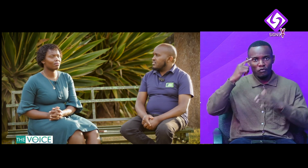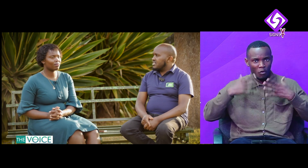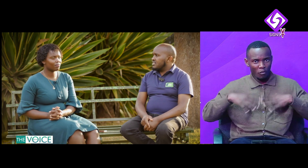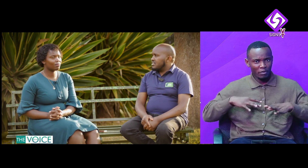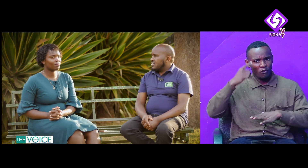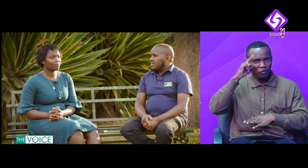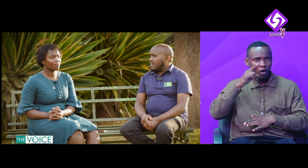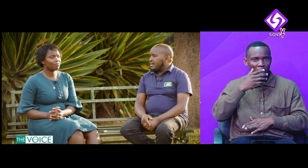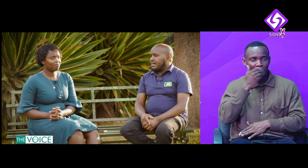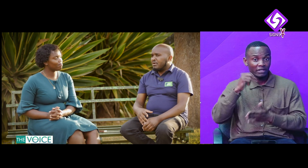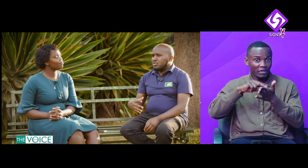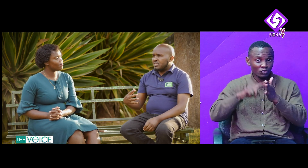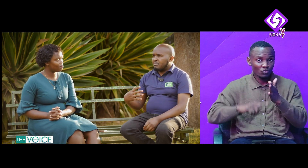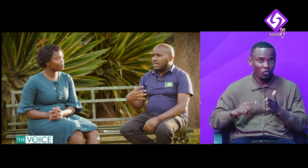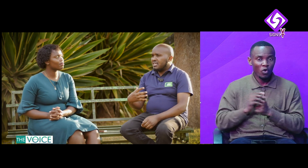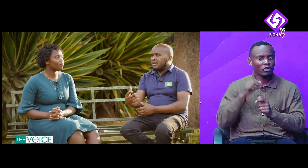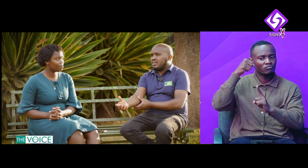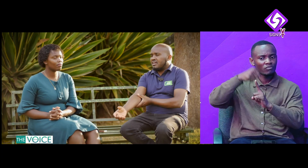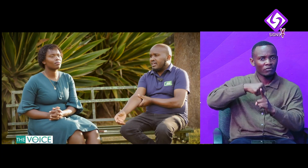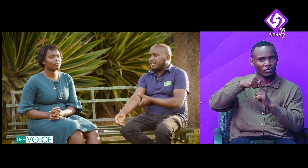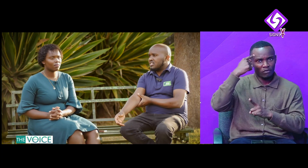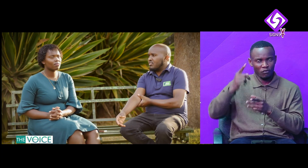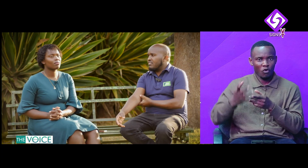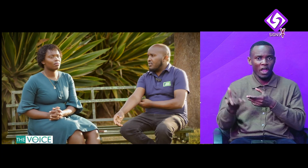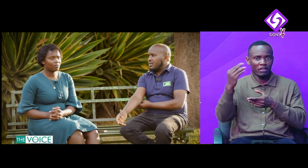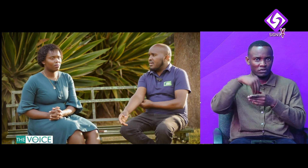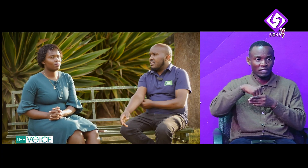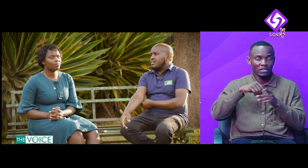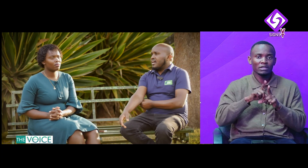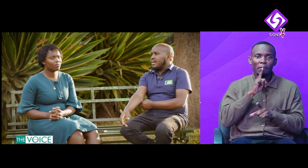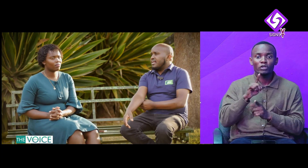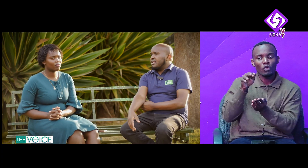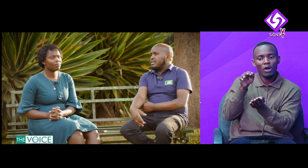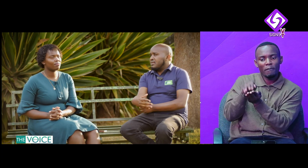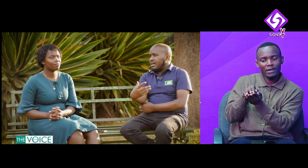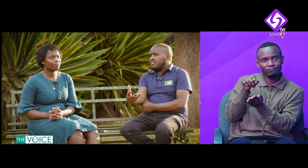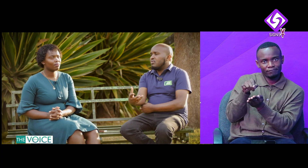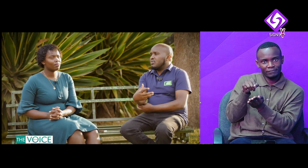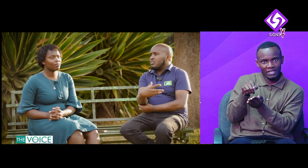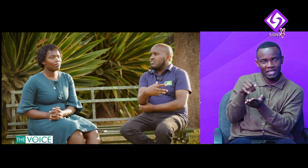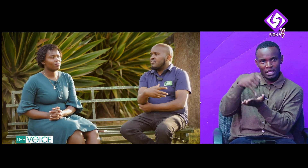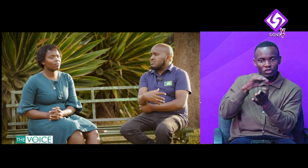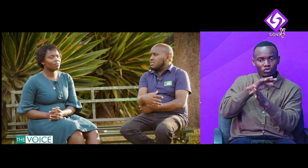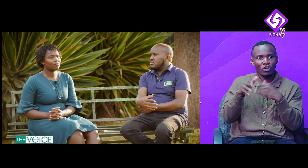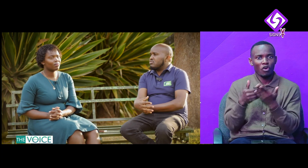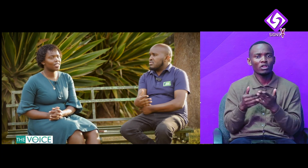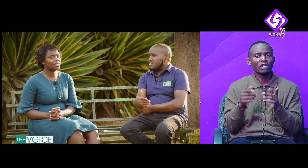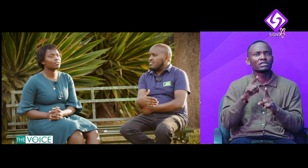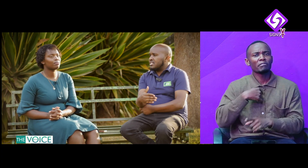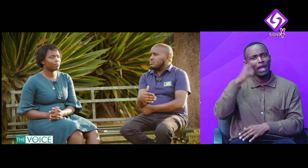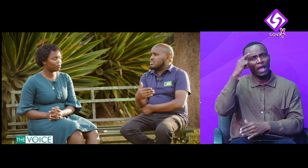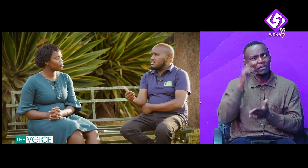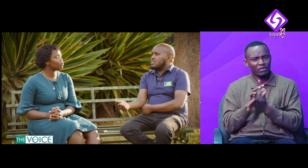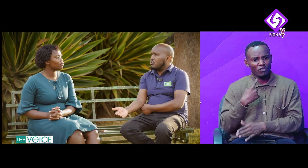driving inclusivity and making sure that banking caters for everyone. And I think we were one of the first media houses to